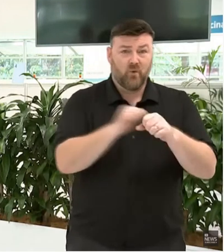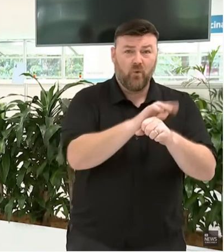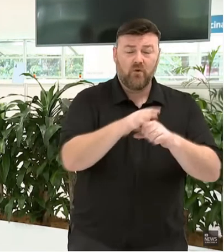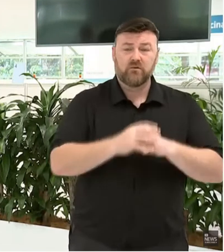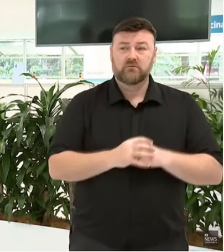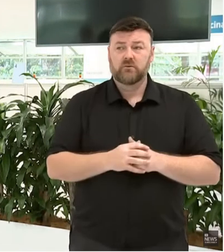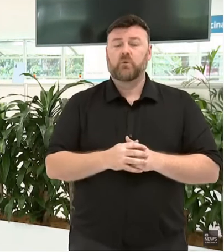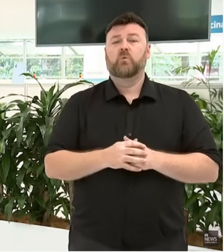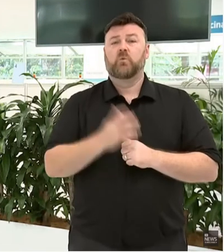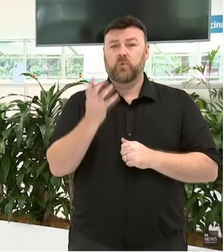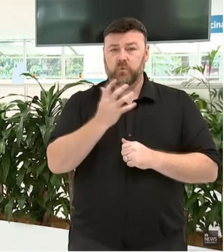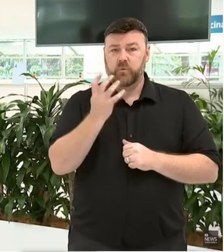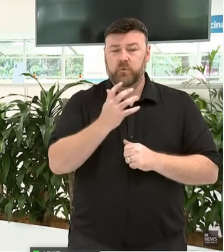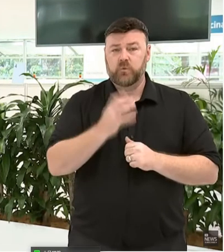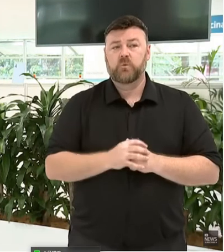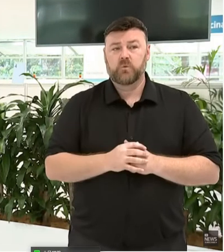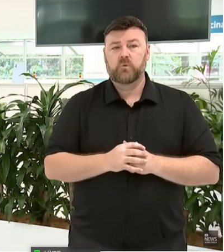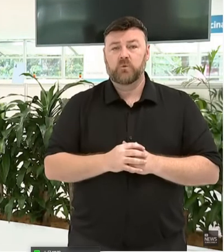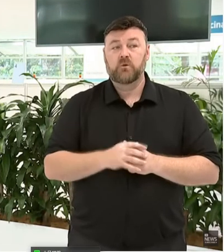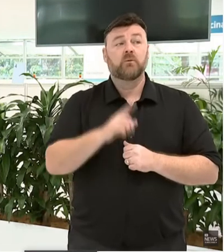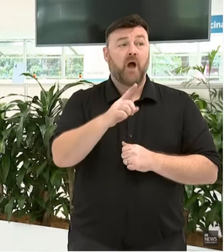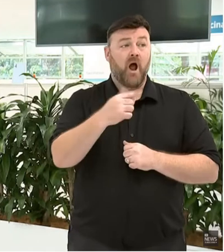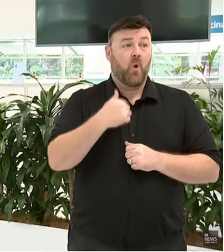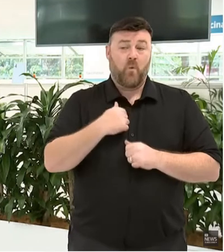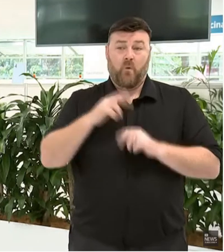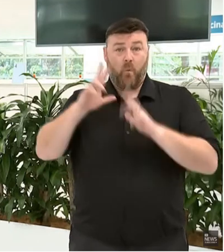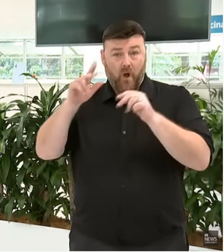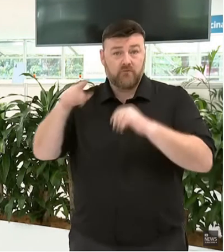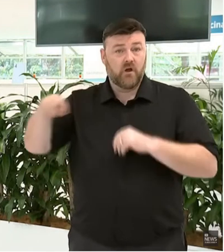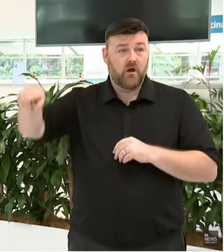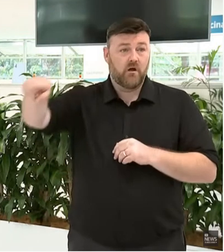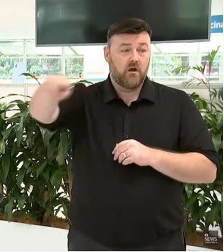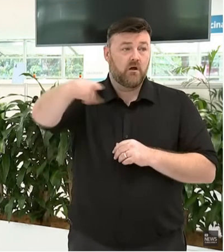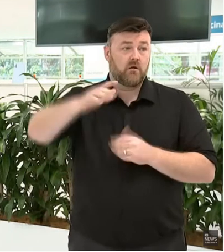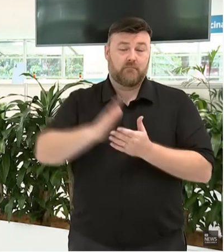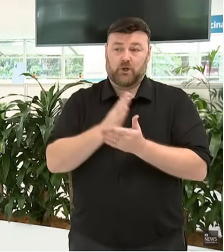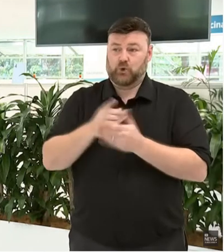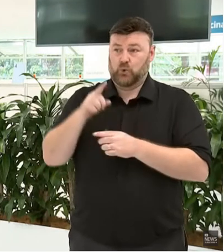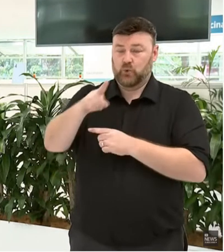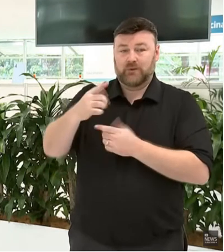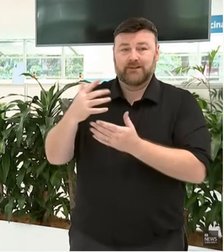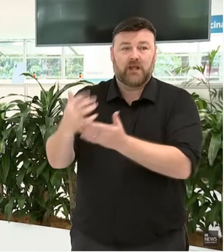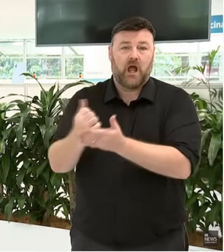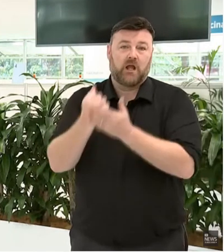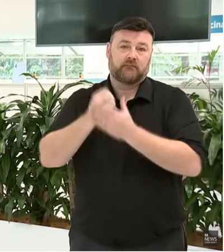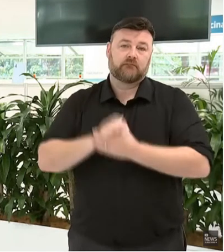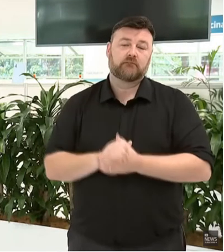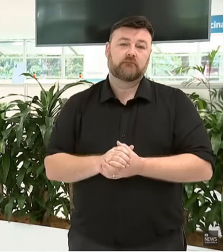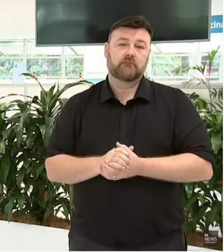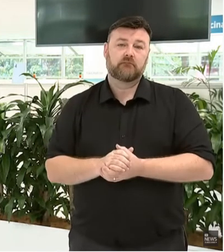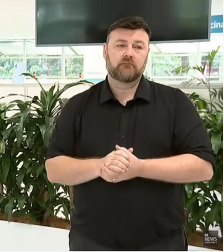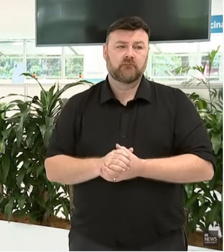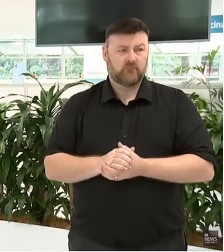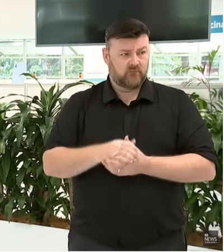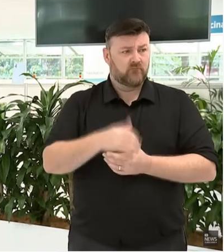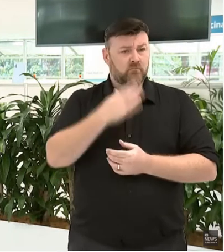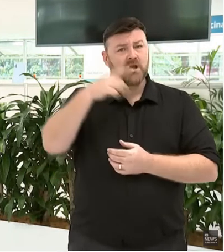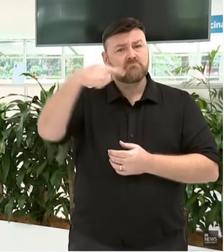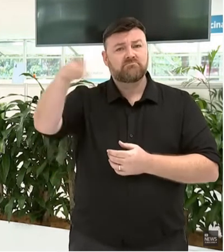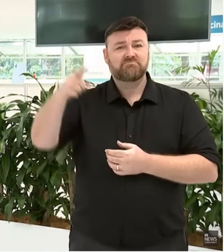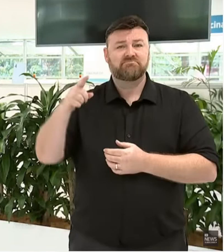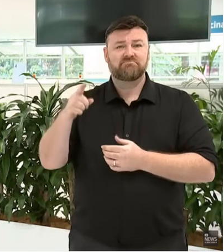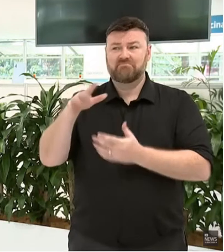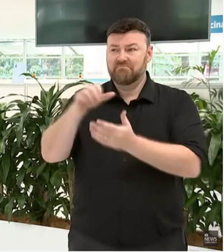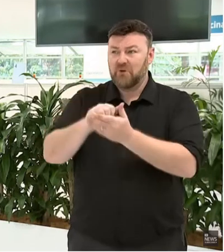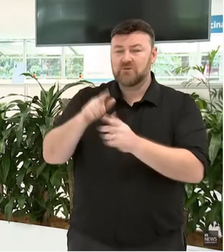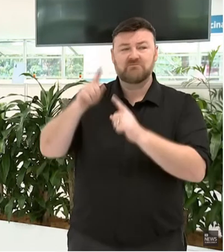we've always sought to keep our regional communities safe. And there is no reason why people shouldn't go and keep those holiday